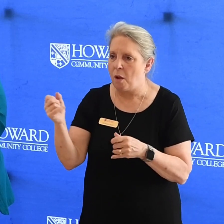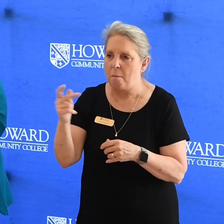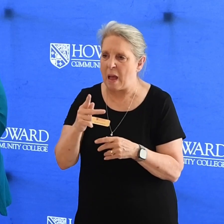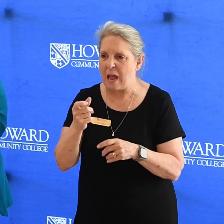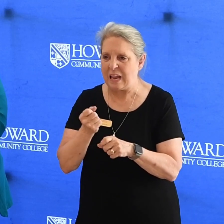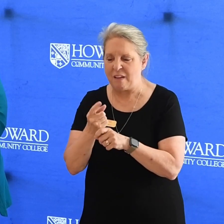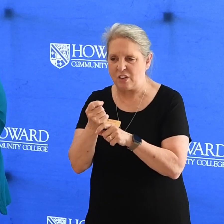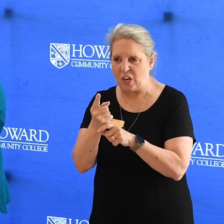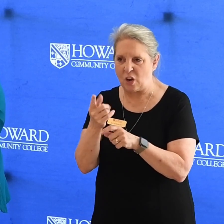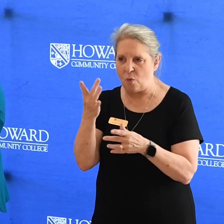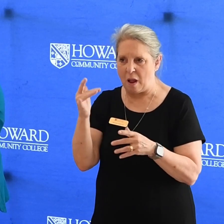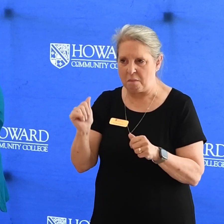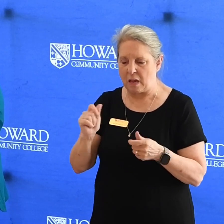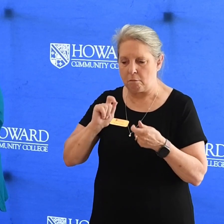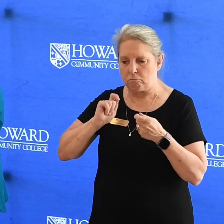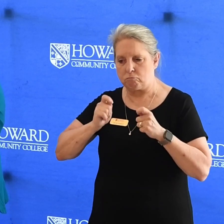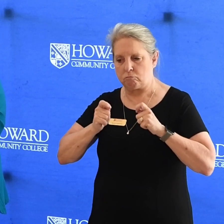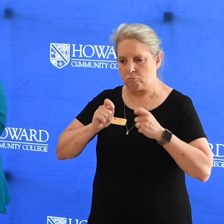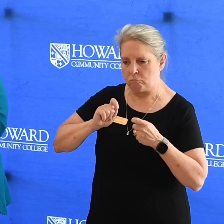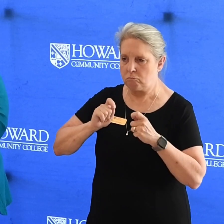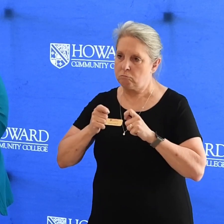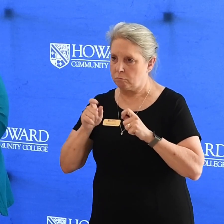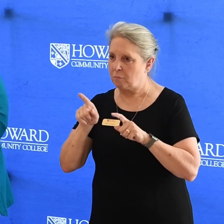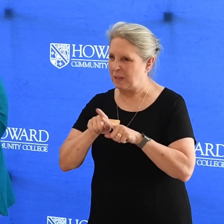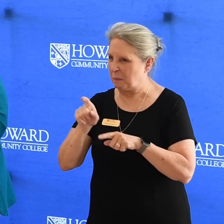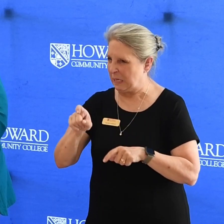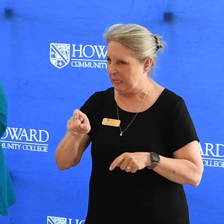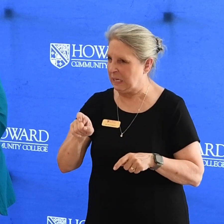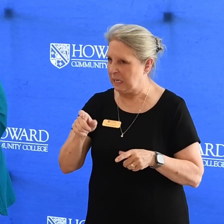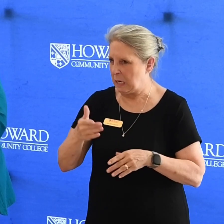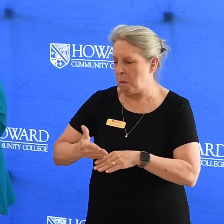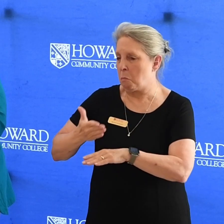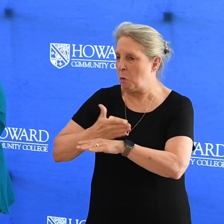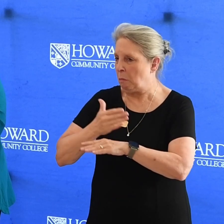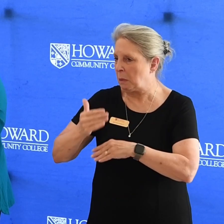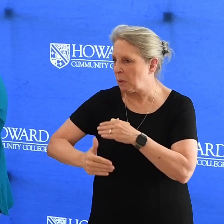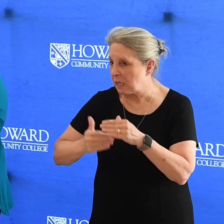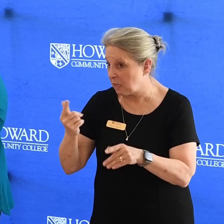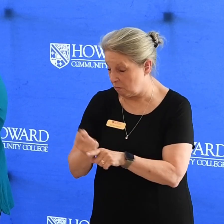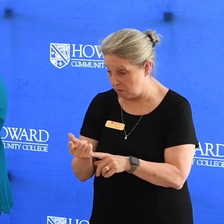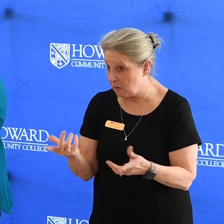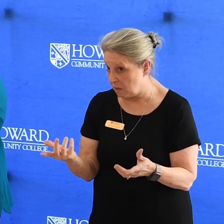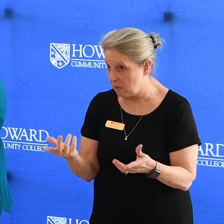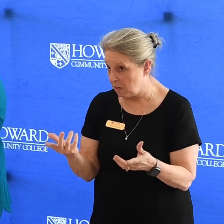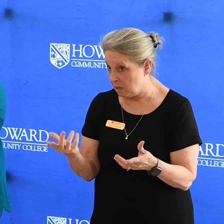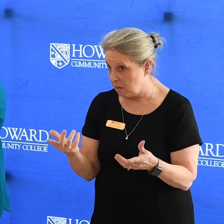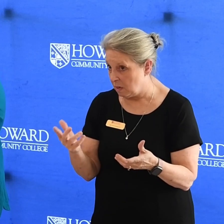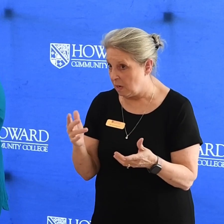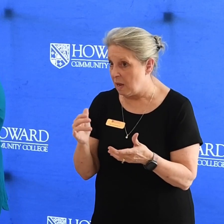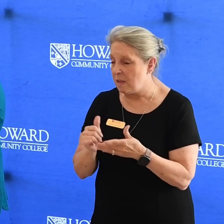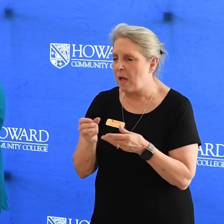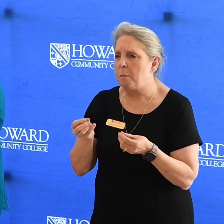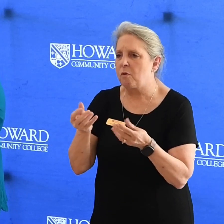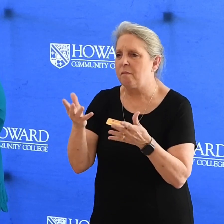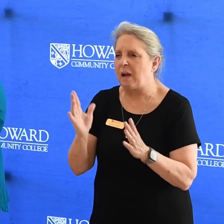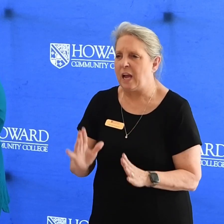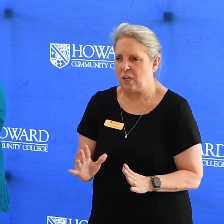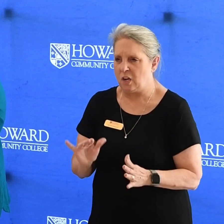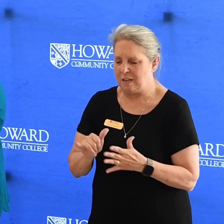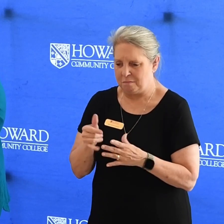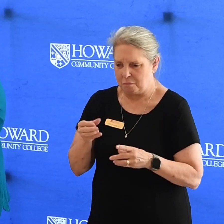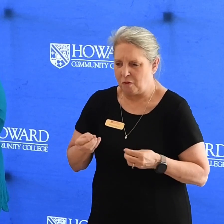year, so we can make adjustments as needed and improve the process, right? But it's those providers. It's